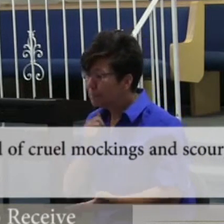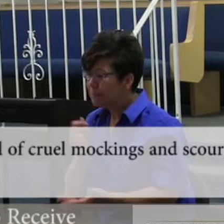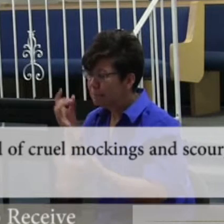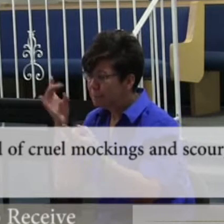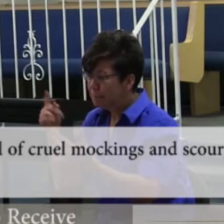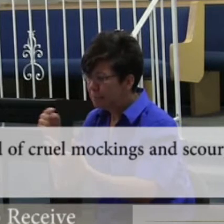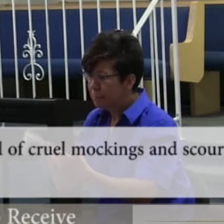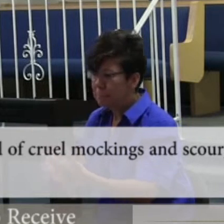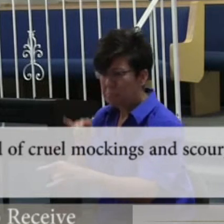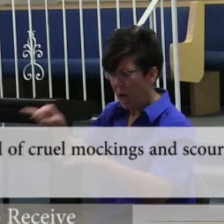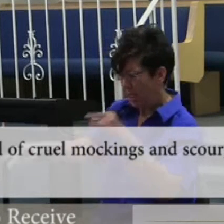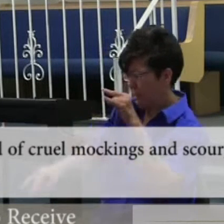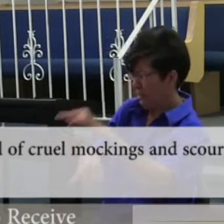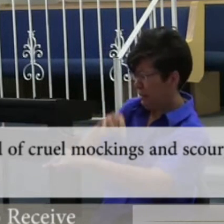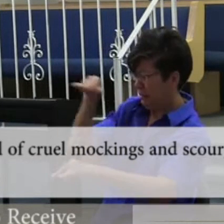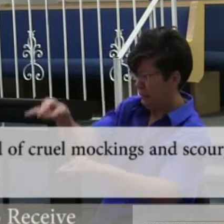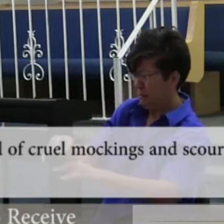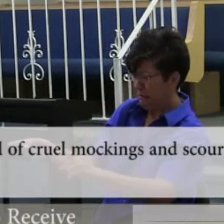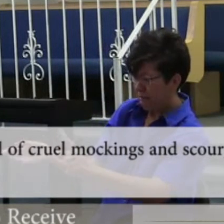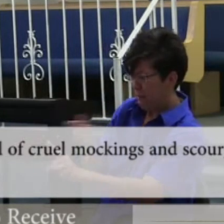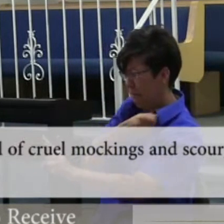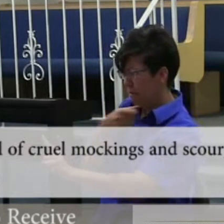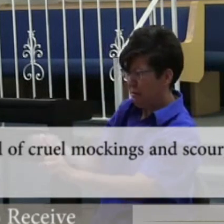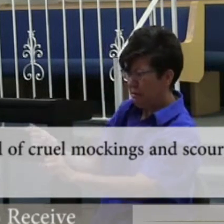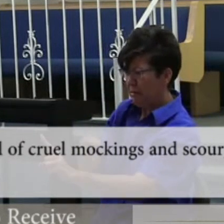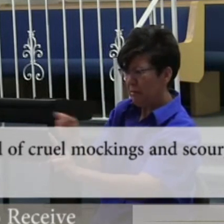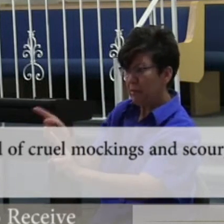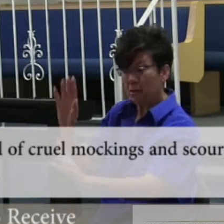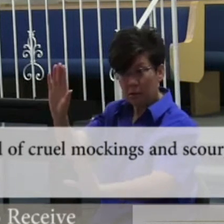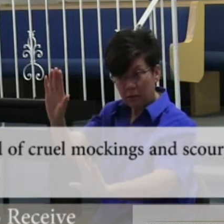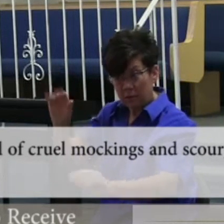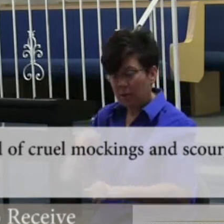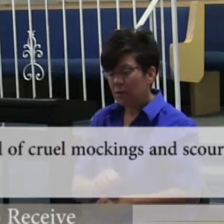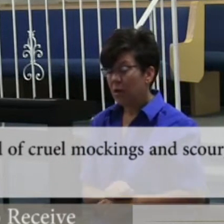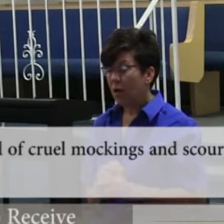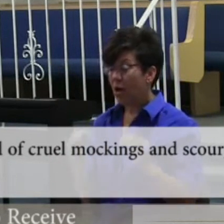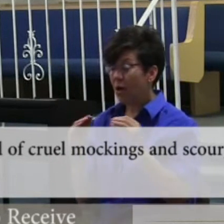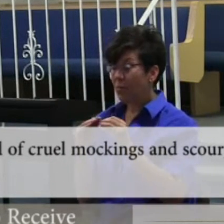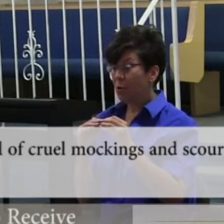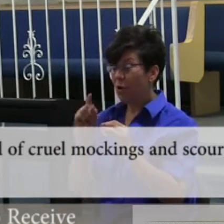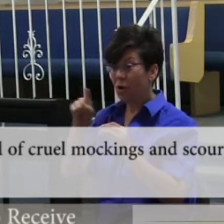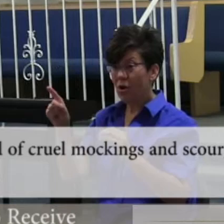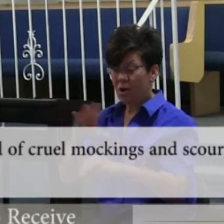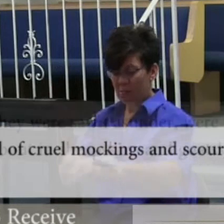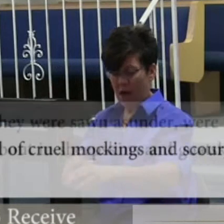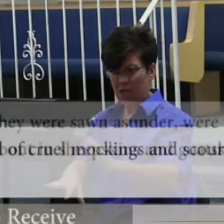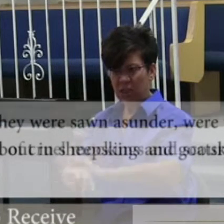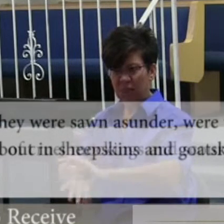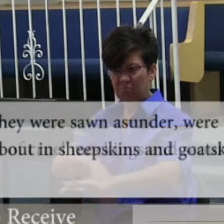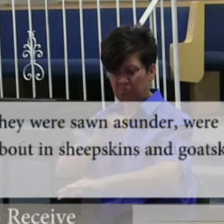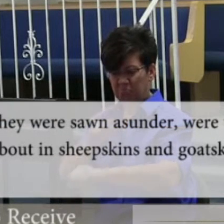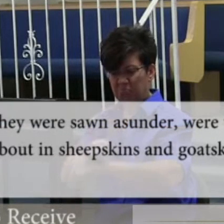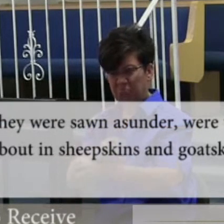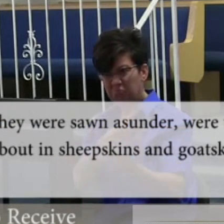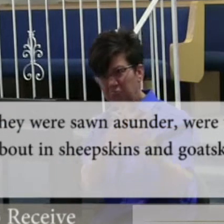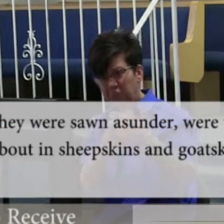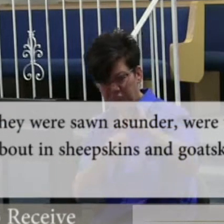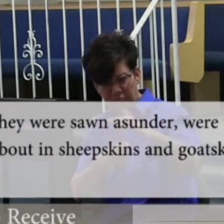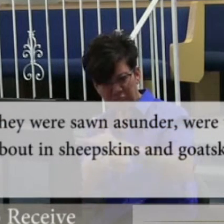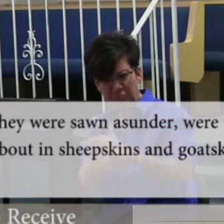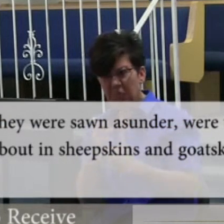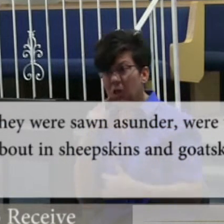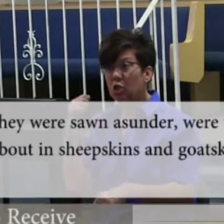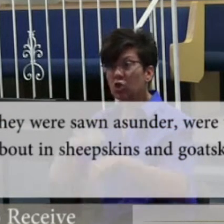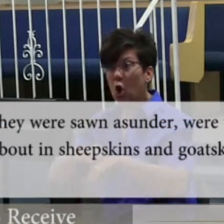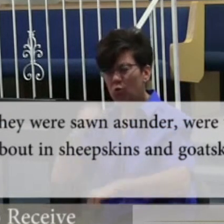cruel mockings and scourgings, yea, moreover, of bonds and imprisonment. They were